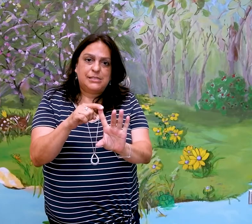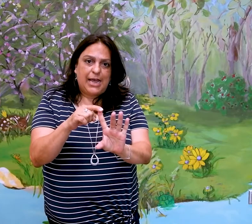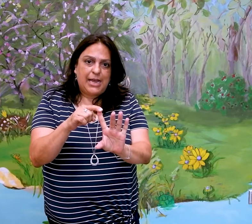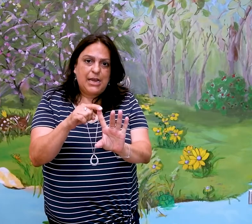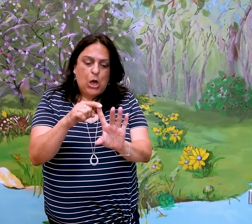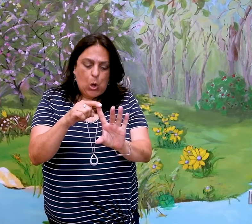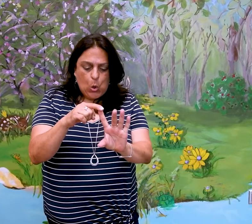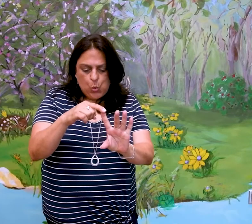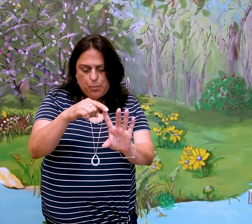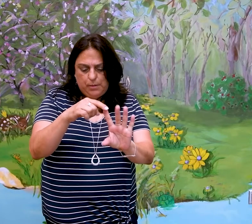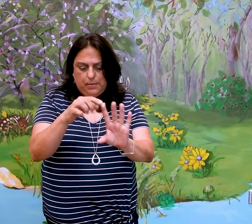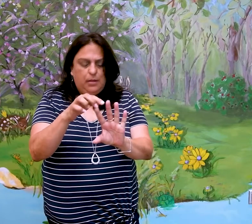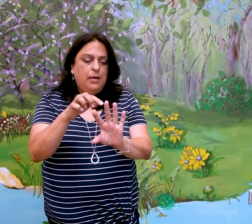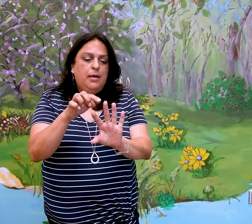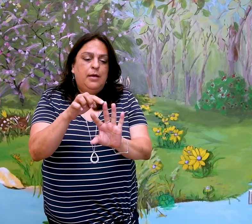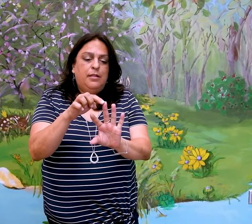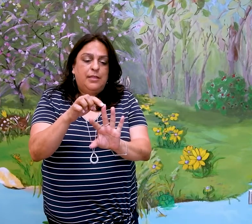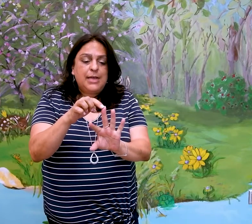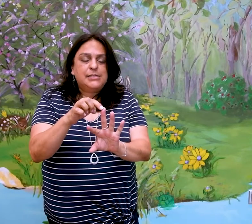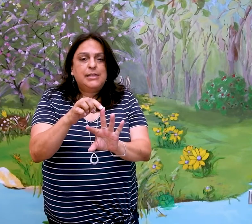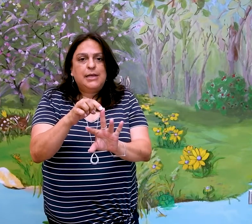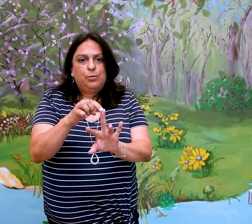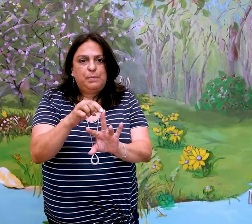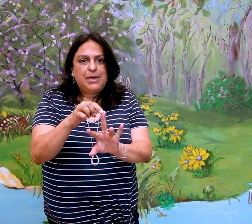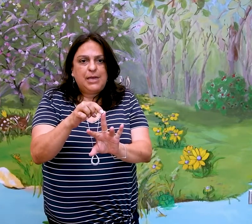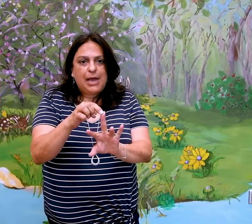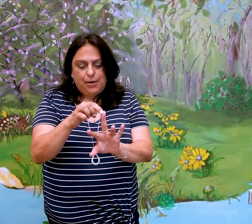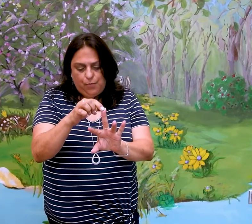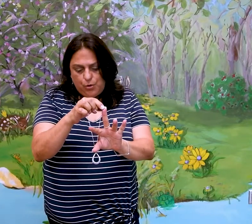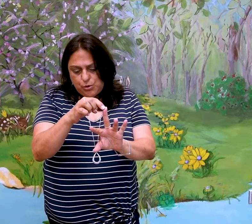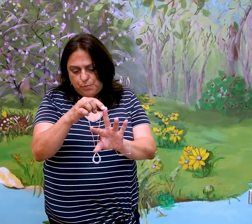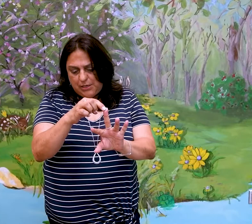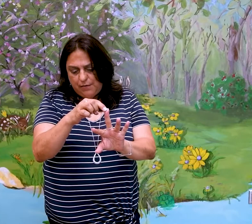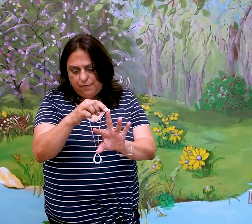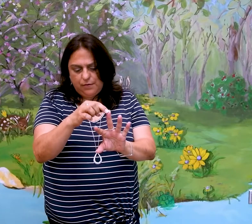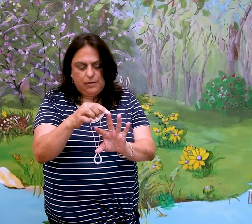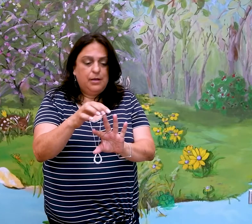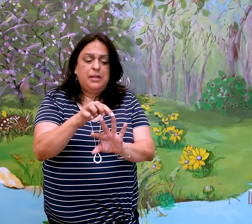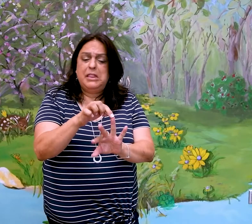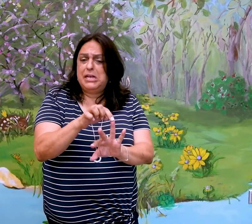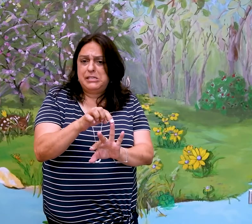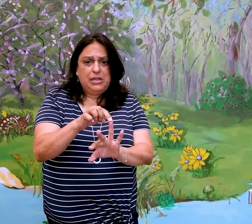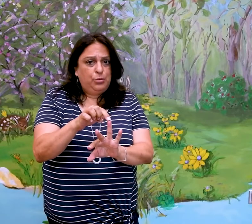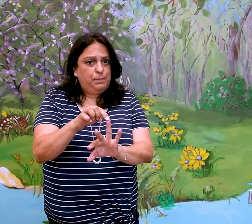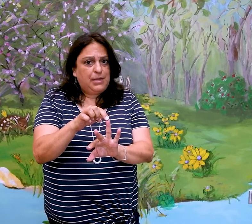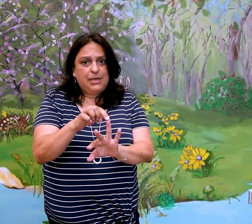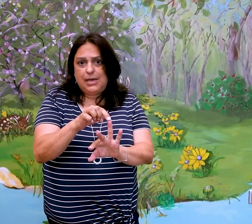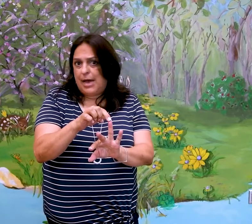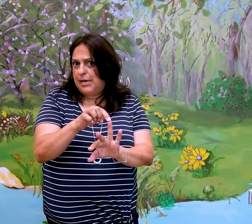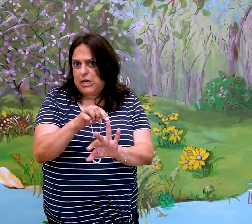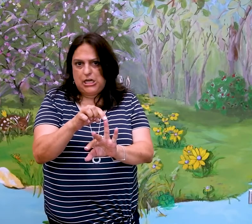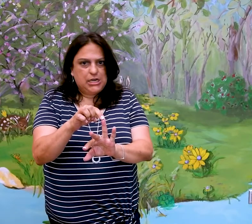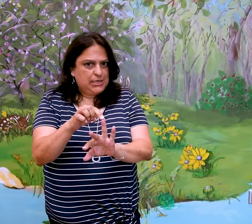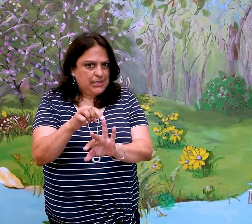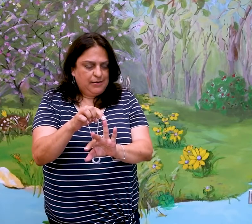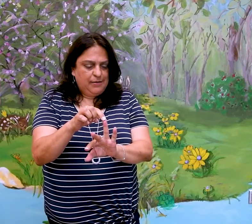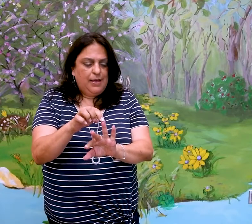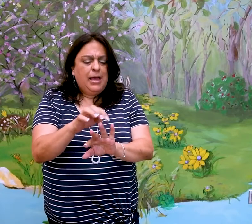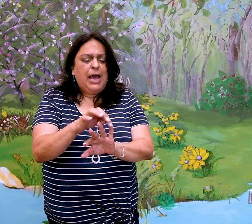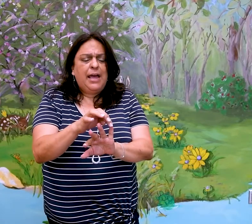stayed home. This little piggy had roast beef. This little piggy had none. And